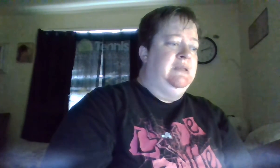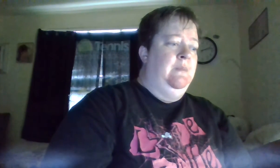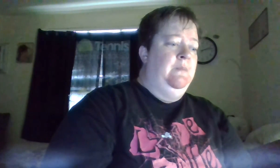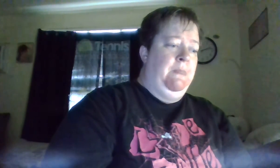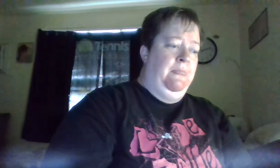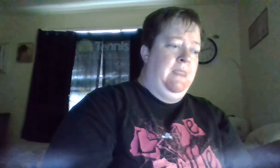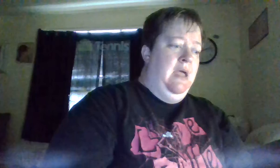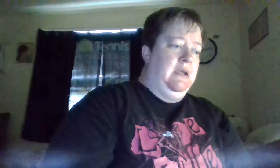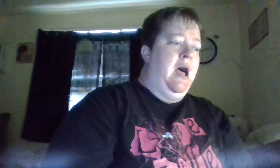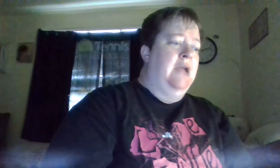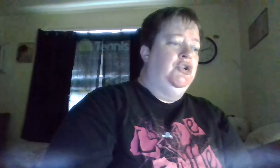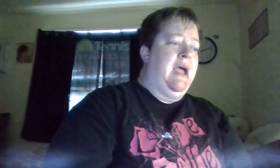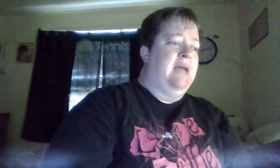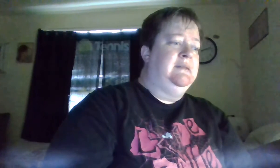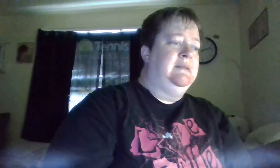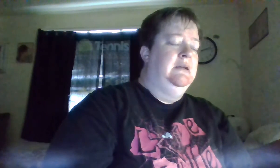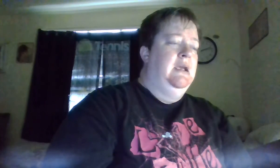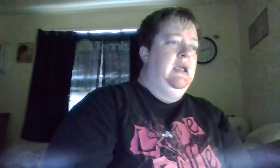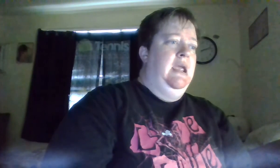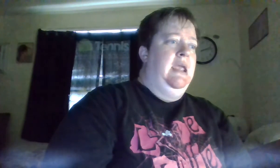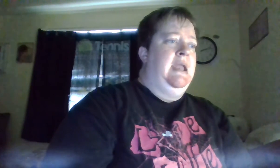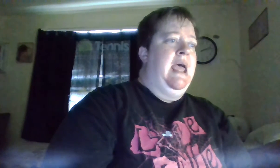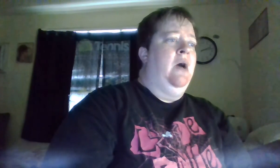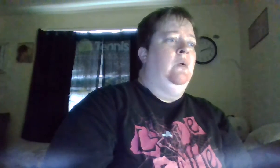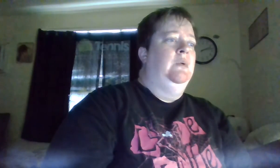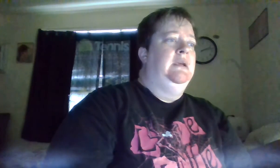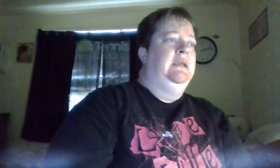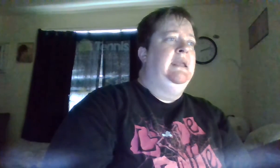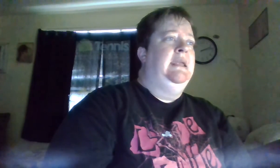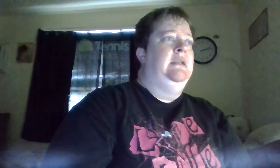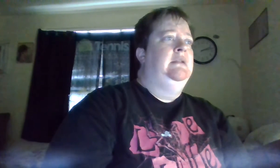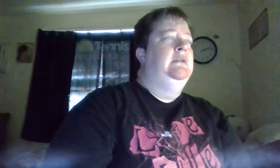some contrasts in how Gideon